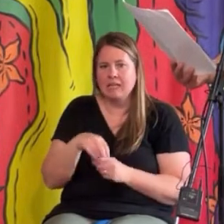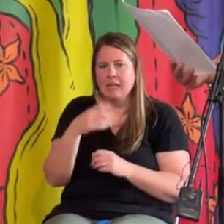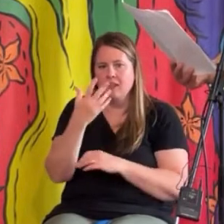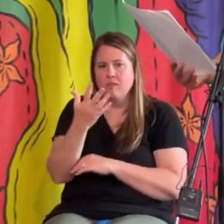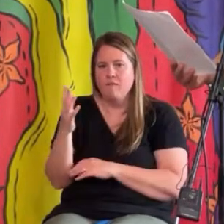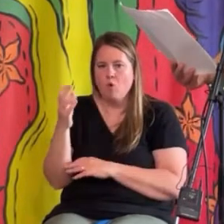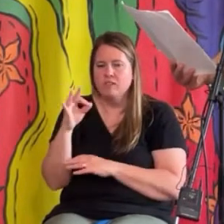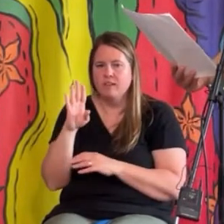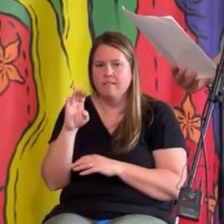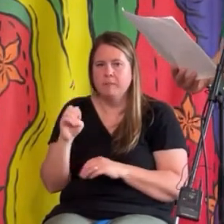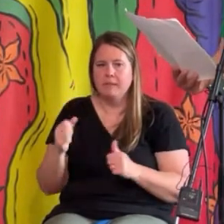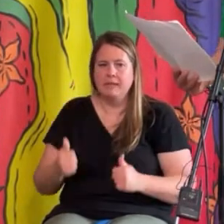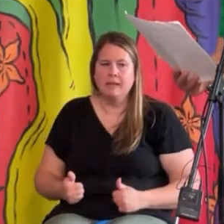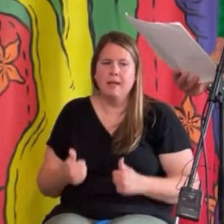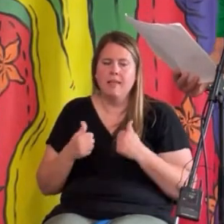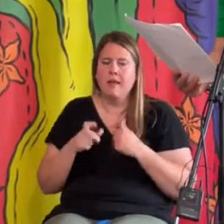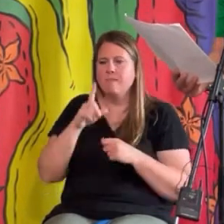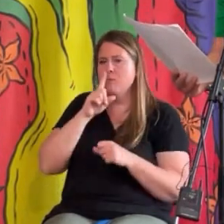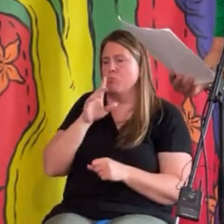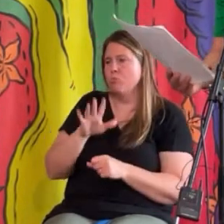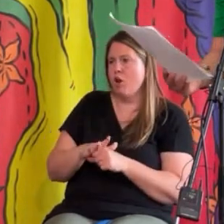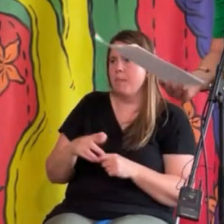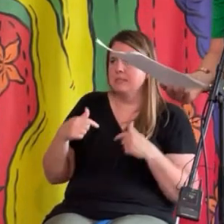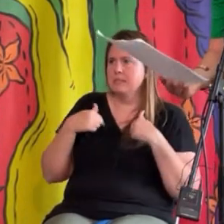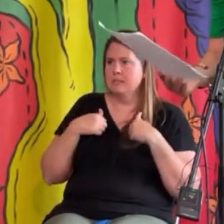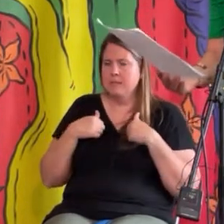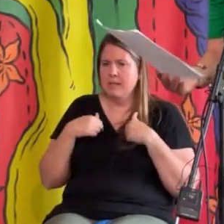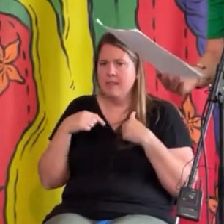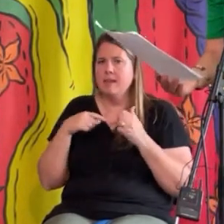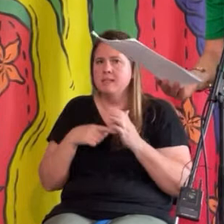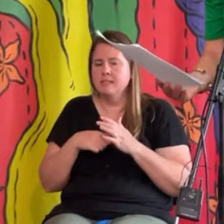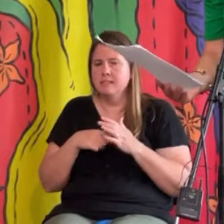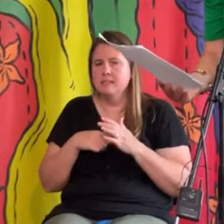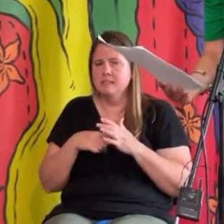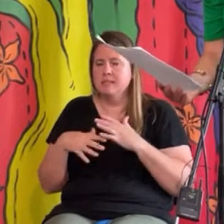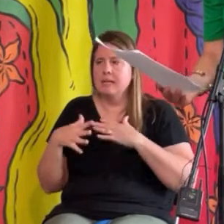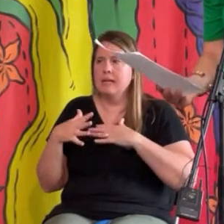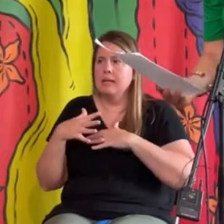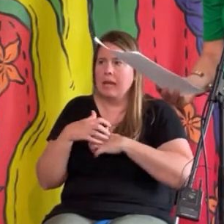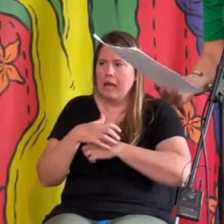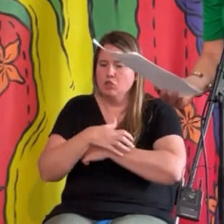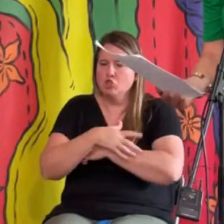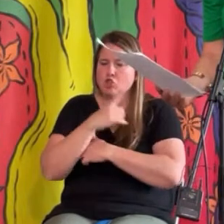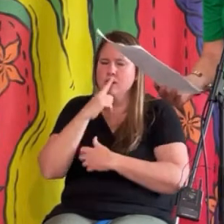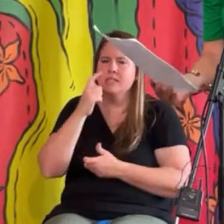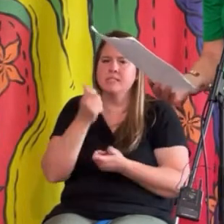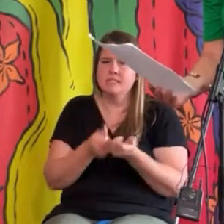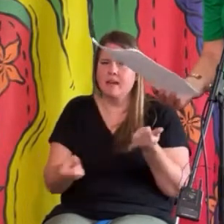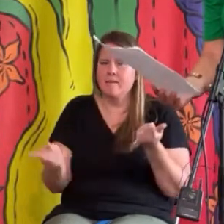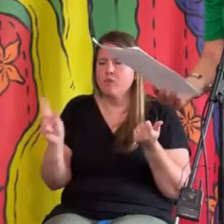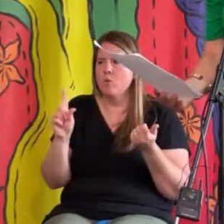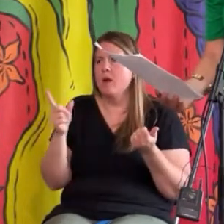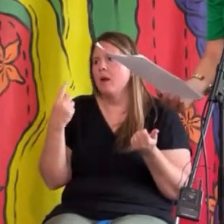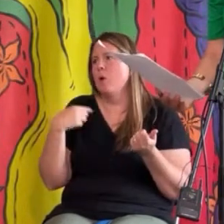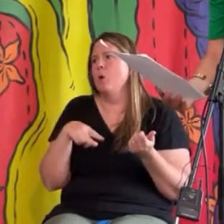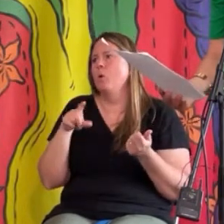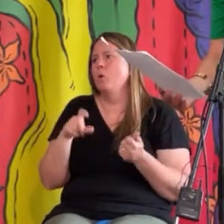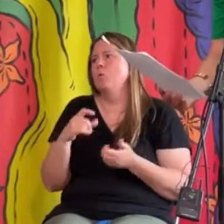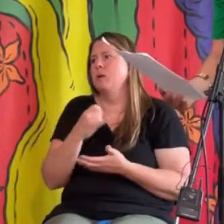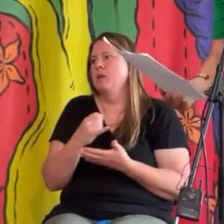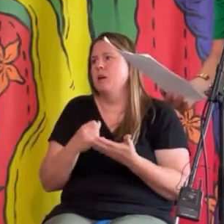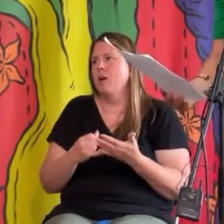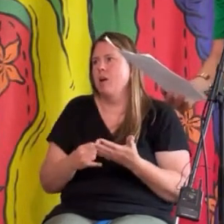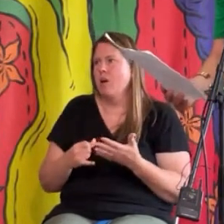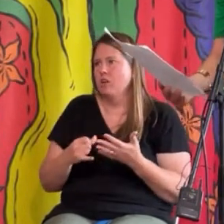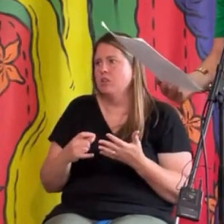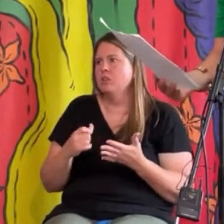alive. Promise me this, cancer is everywhere and we need art to help bear the grief